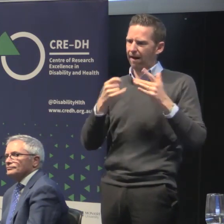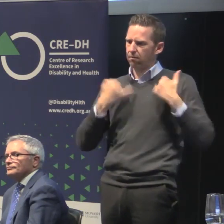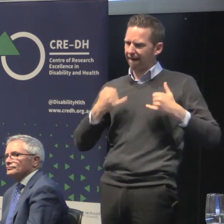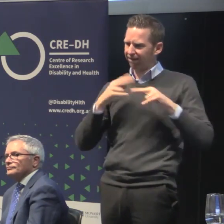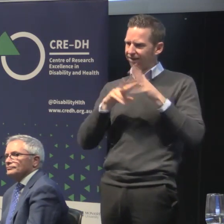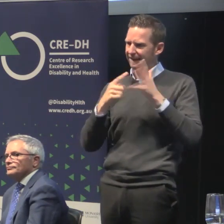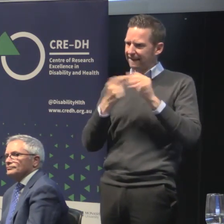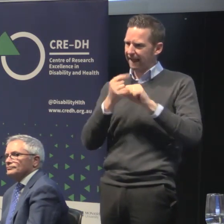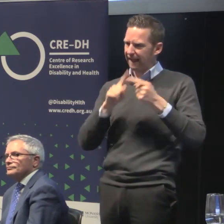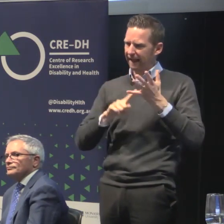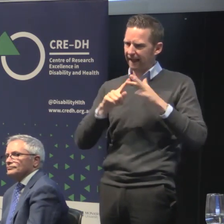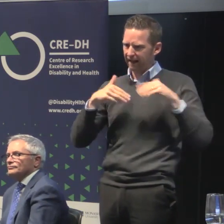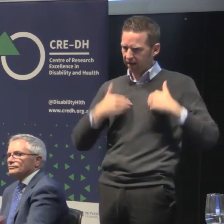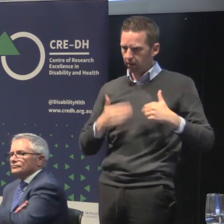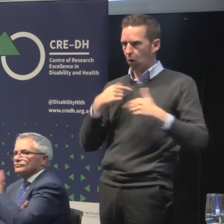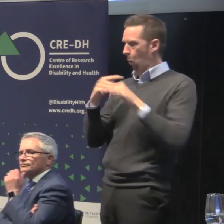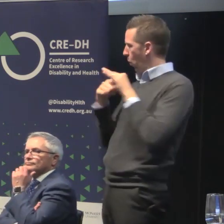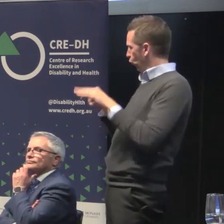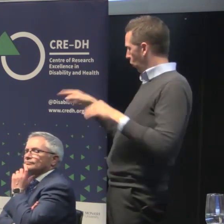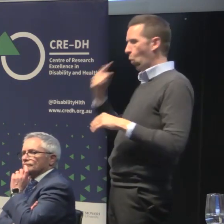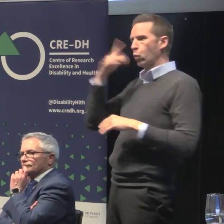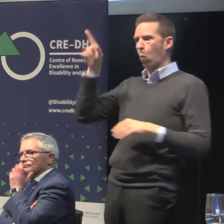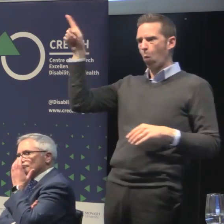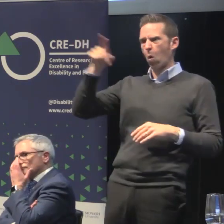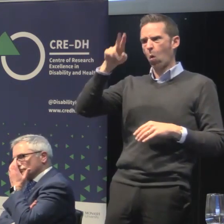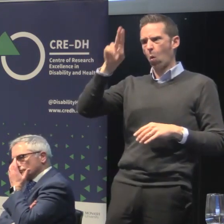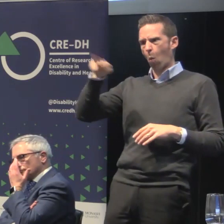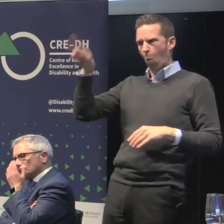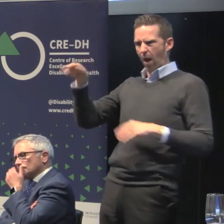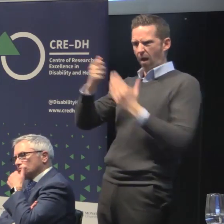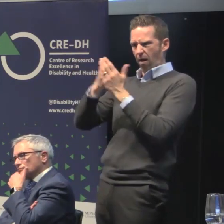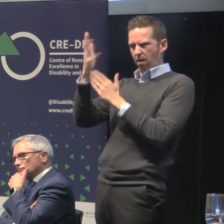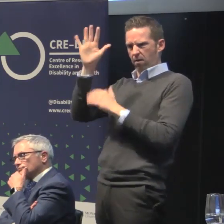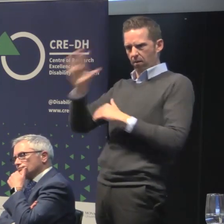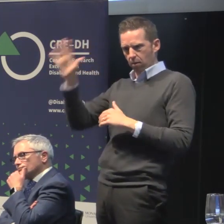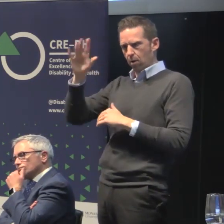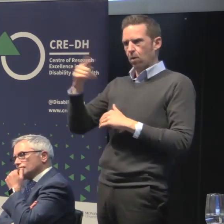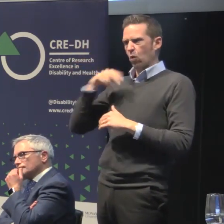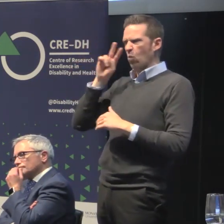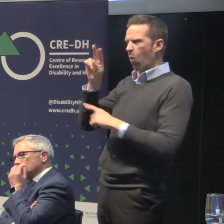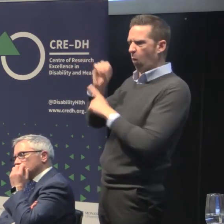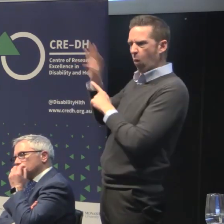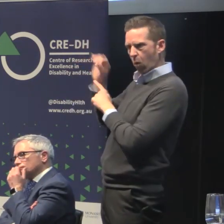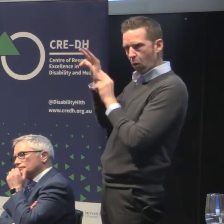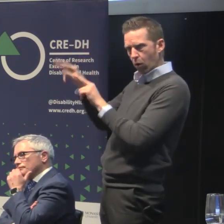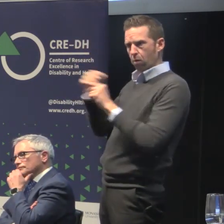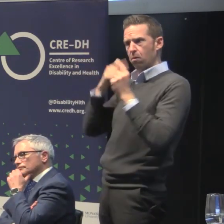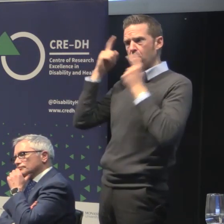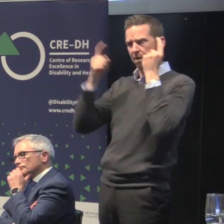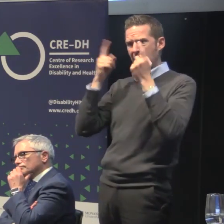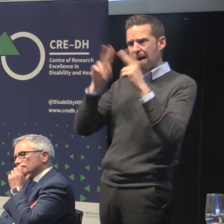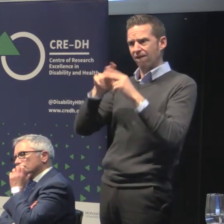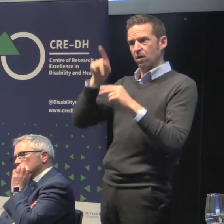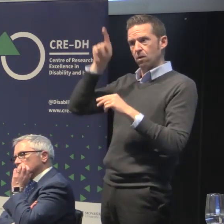Tom, which is, I saw the Nordic model whip past on a slide, and I was wondering if they've